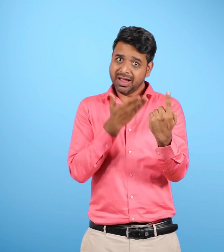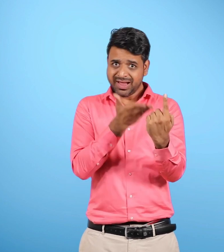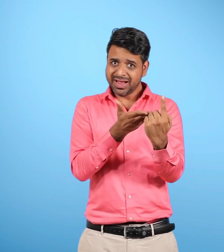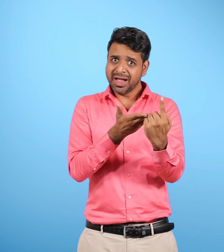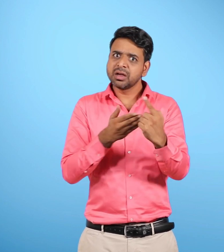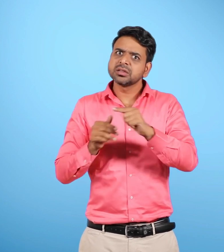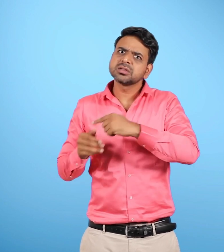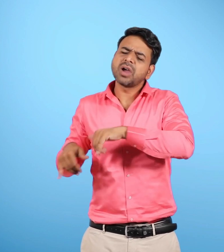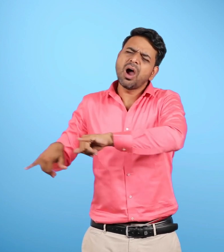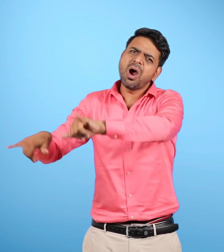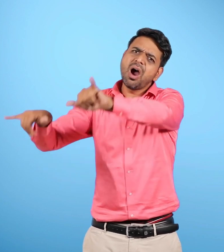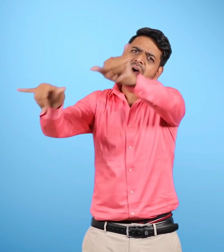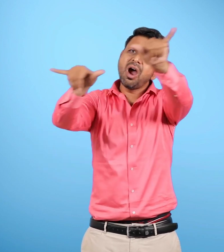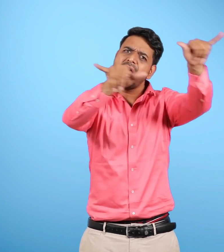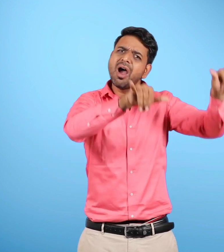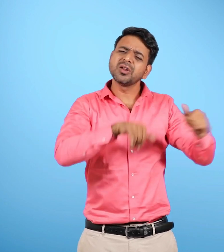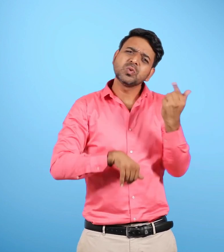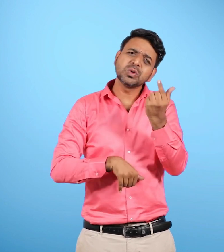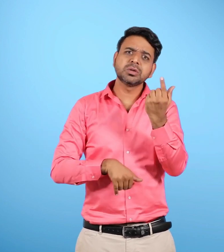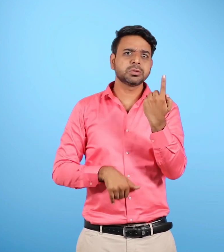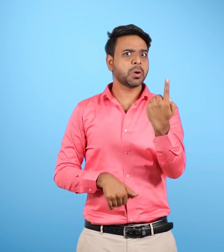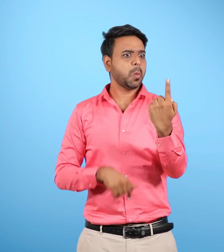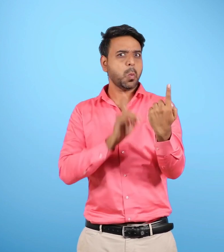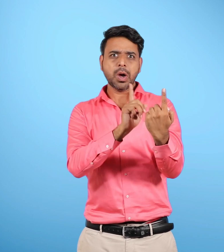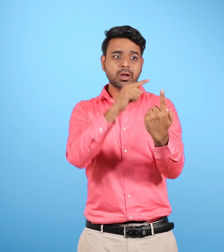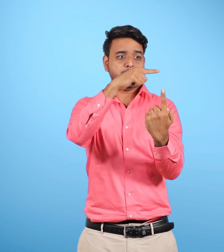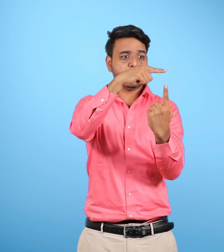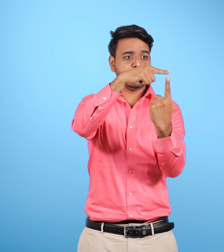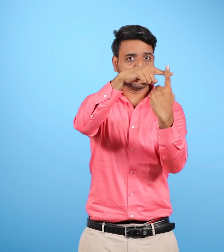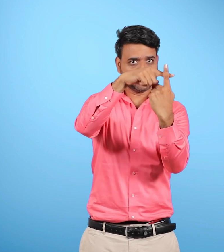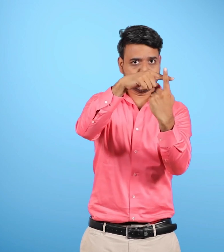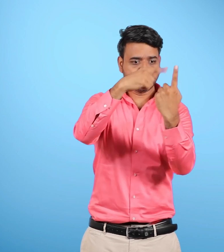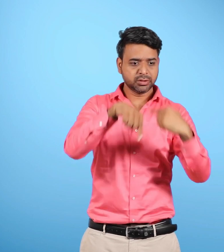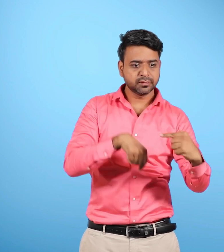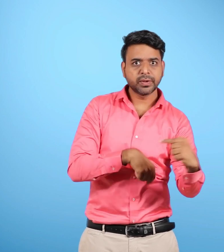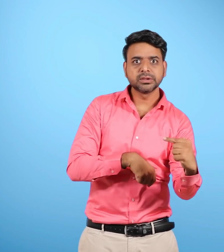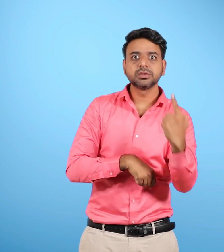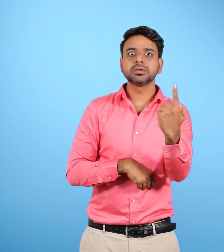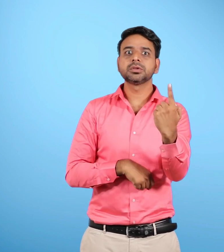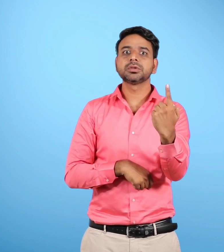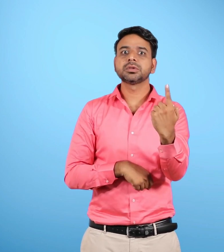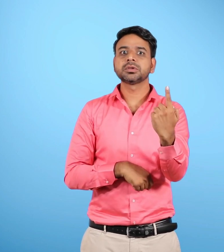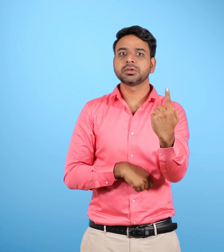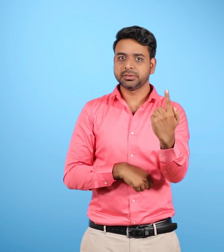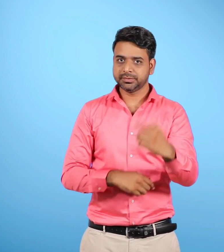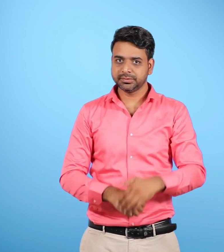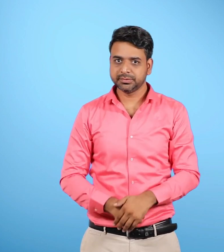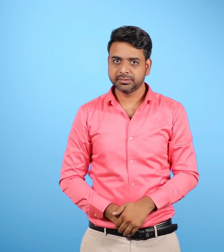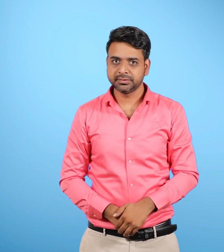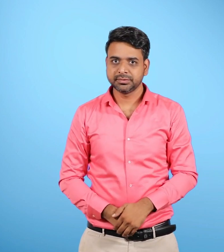All electric cells have two terminals, a positive terminal, that is plus, and a negative terminal,